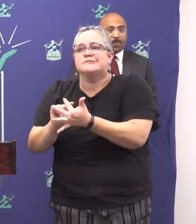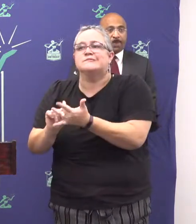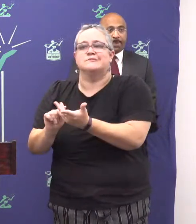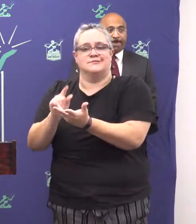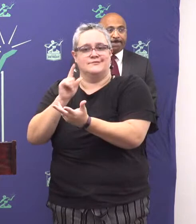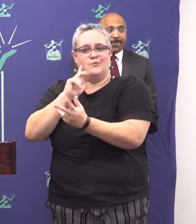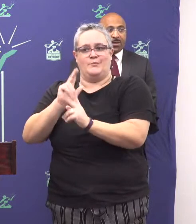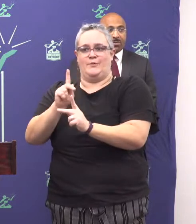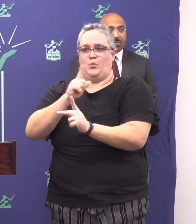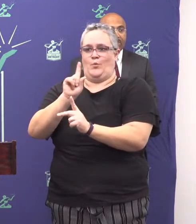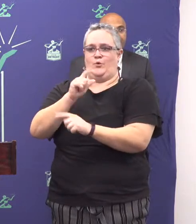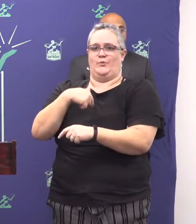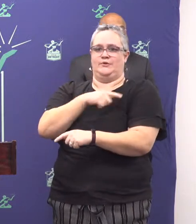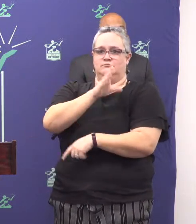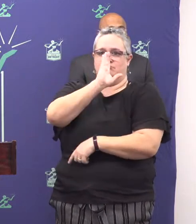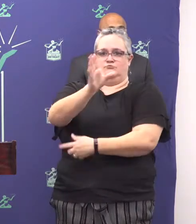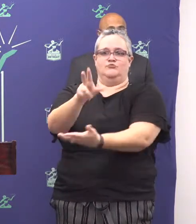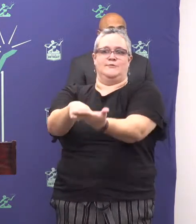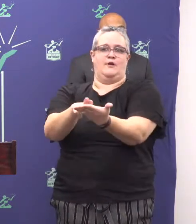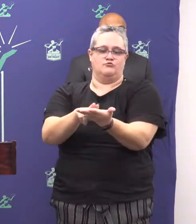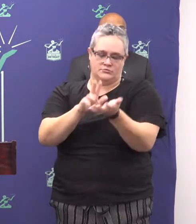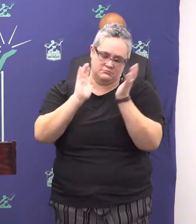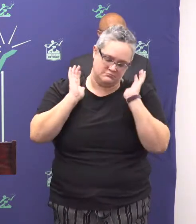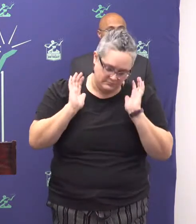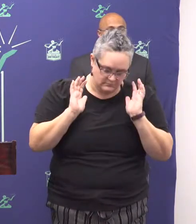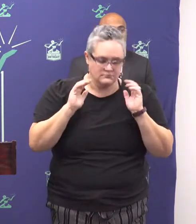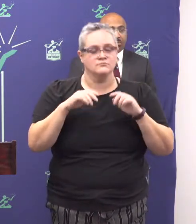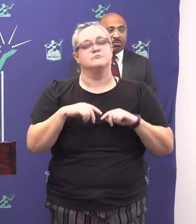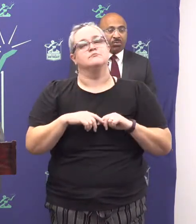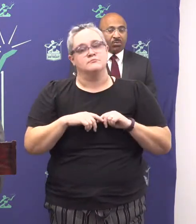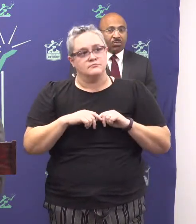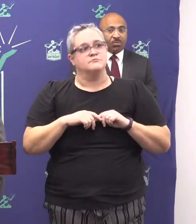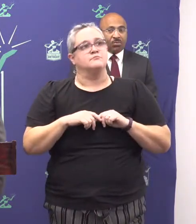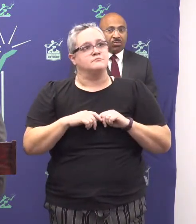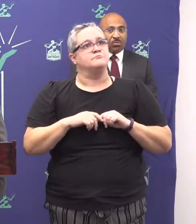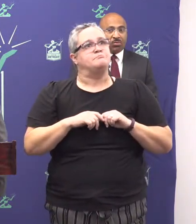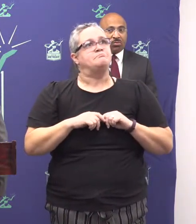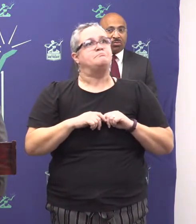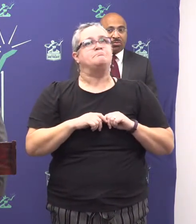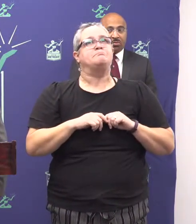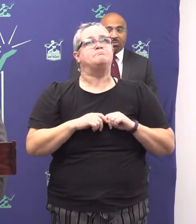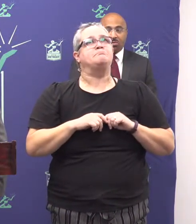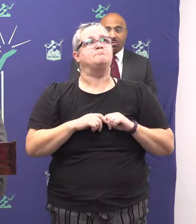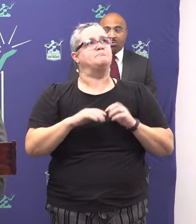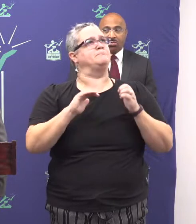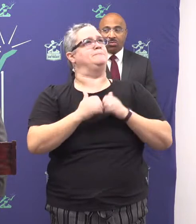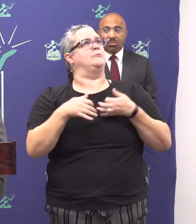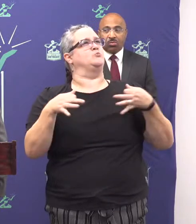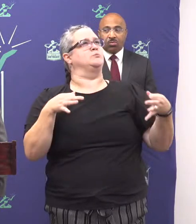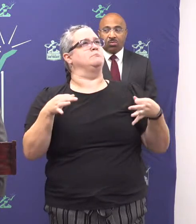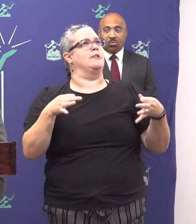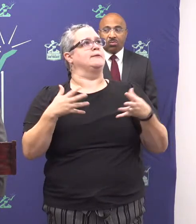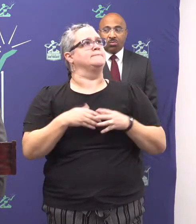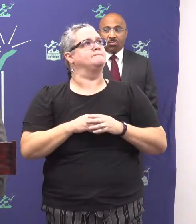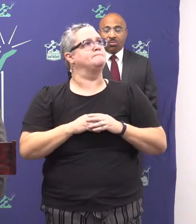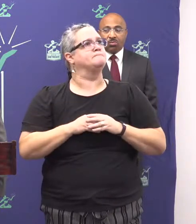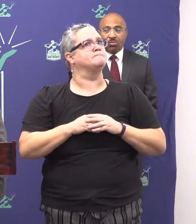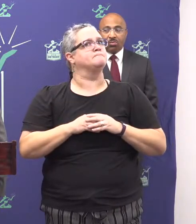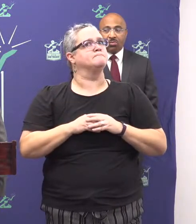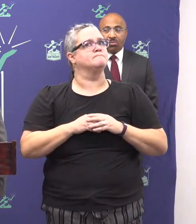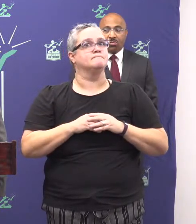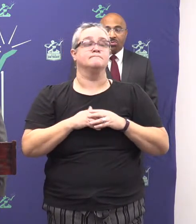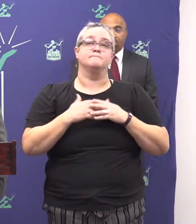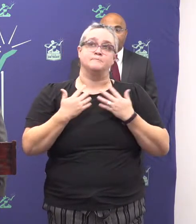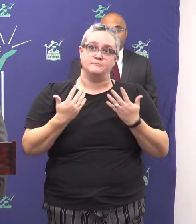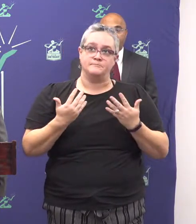we were contracting with. This has been, I don't even know how to explain this.